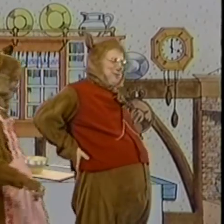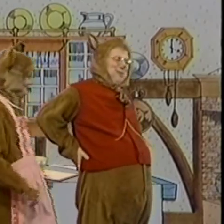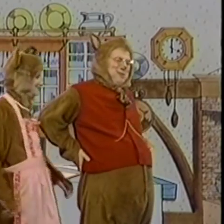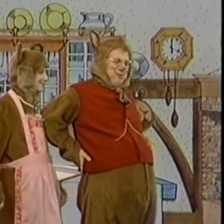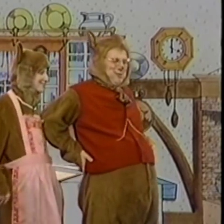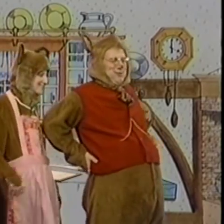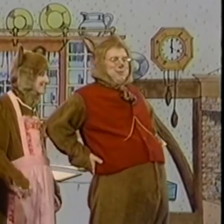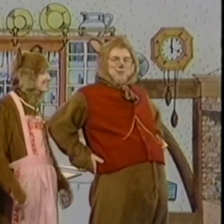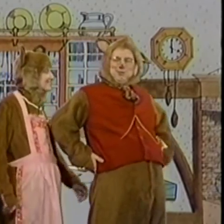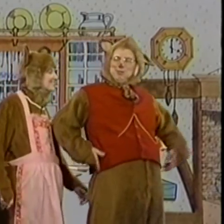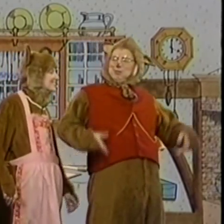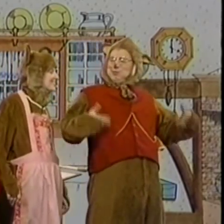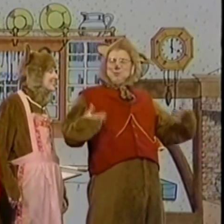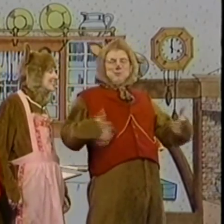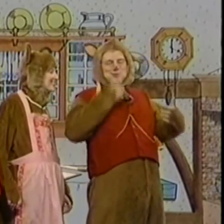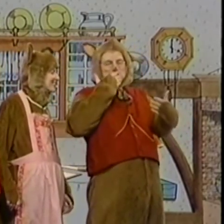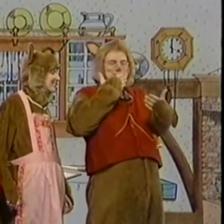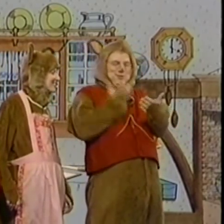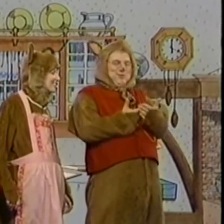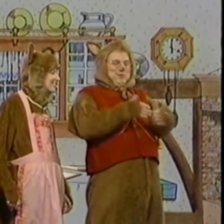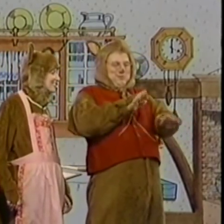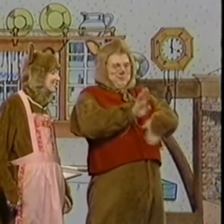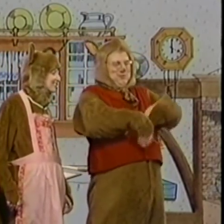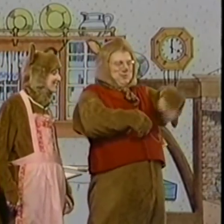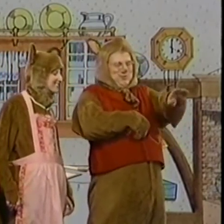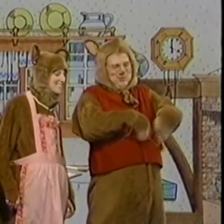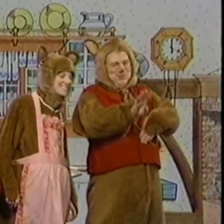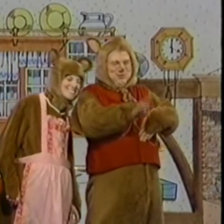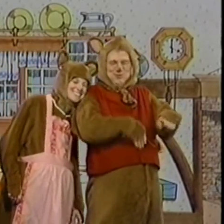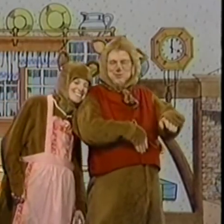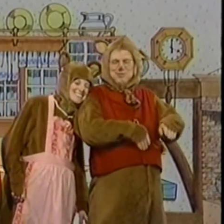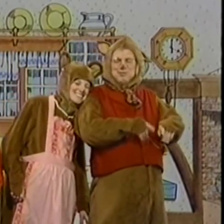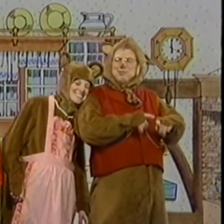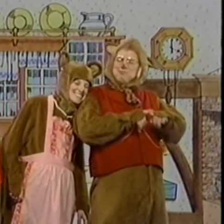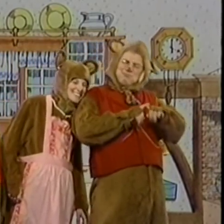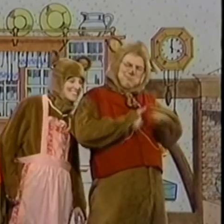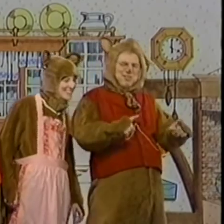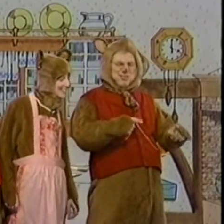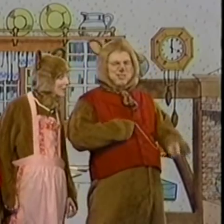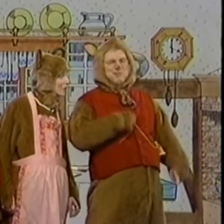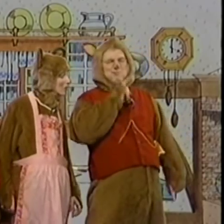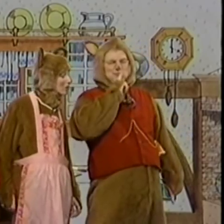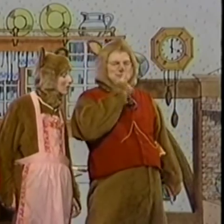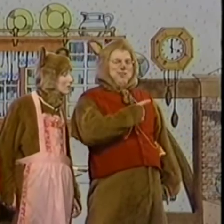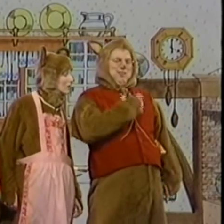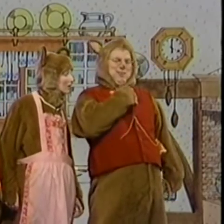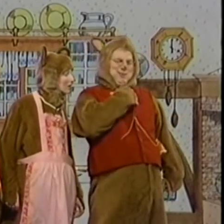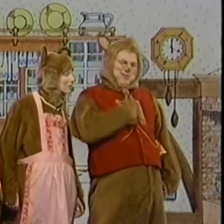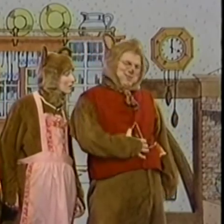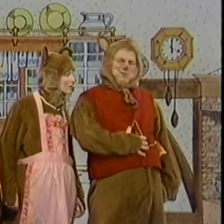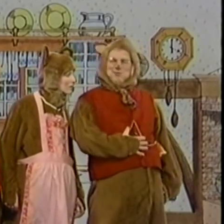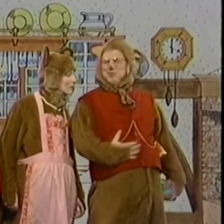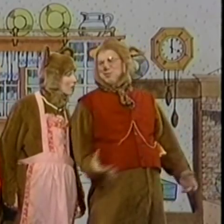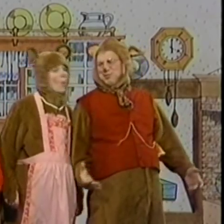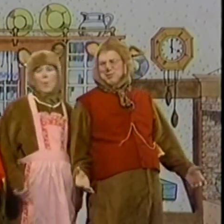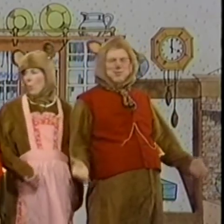Papa Bear said, That was a good walk. But now, I'm really hungry.